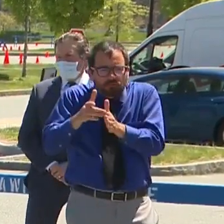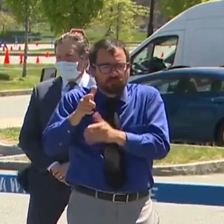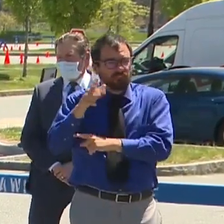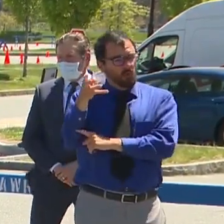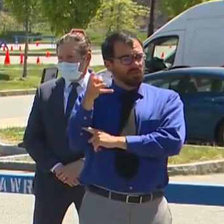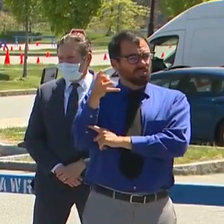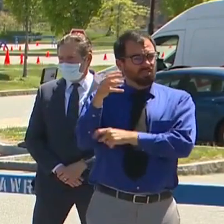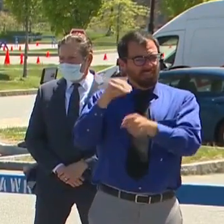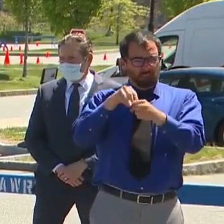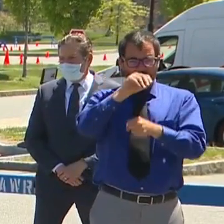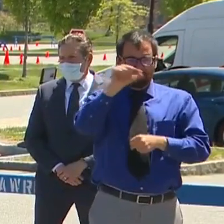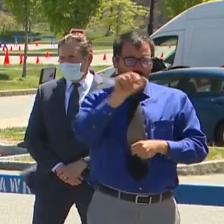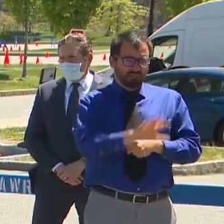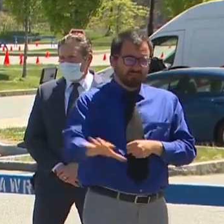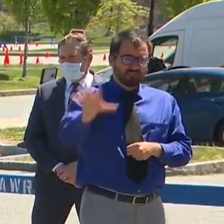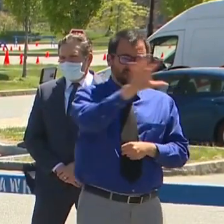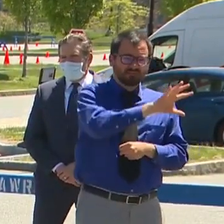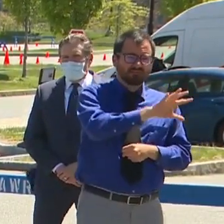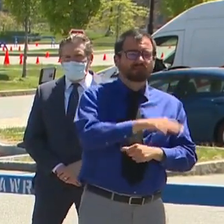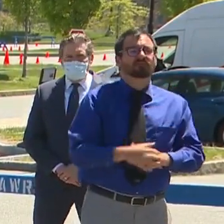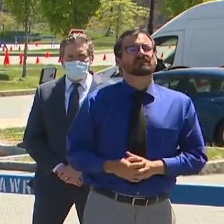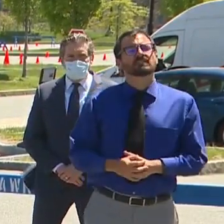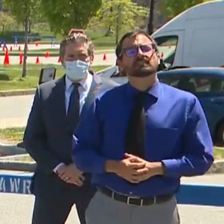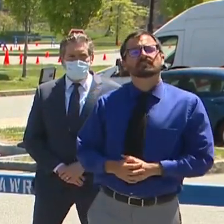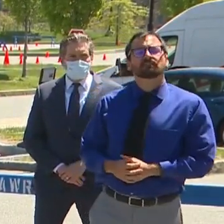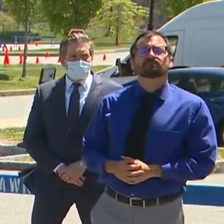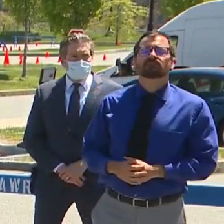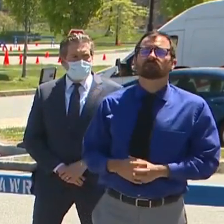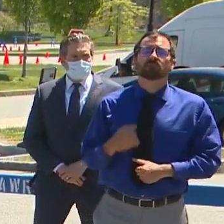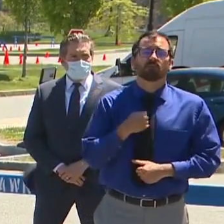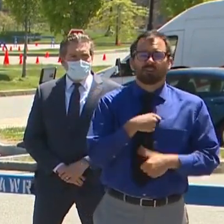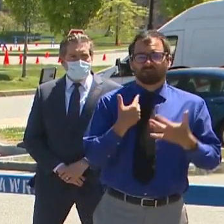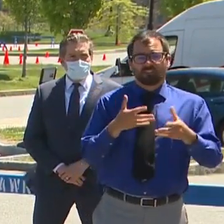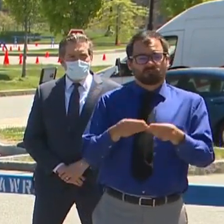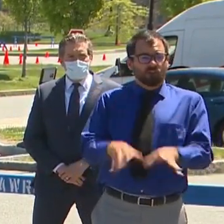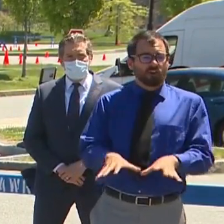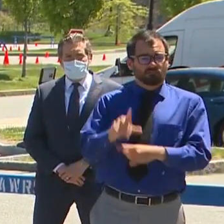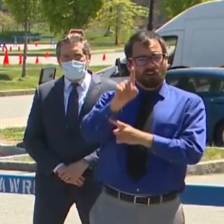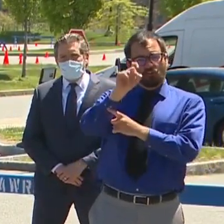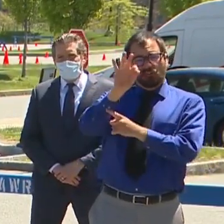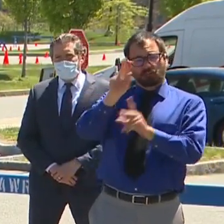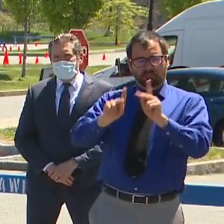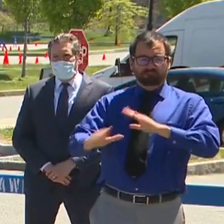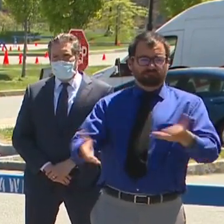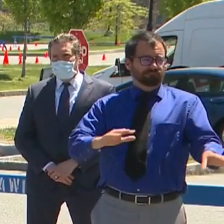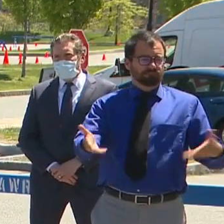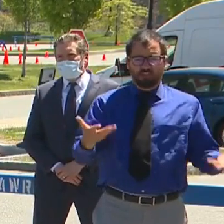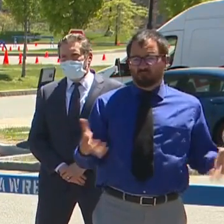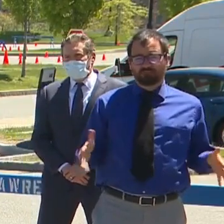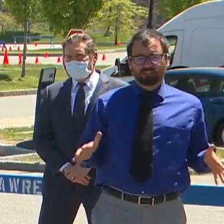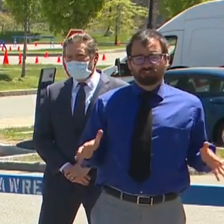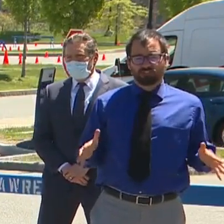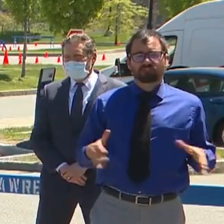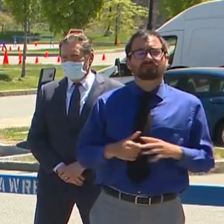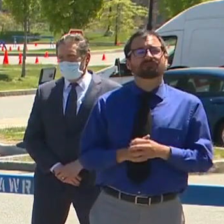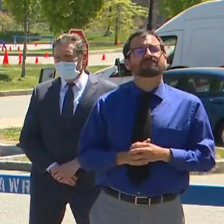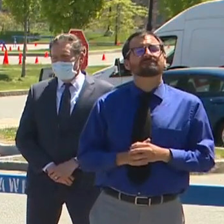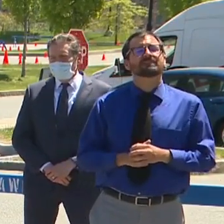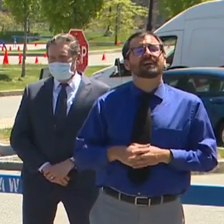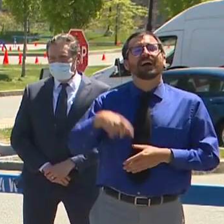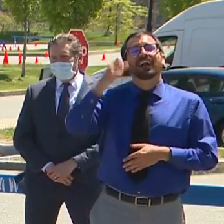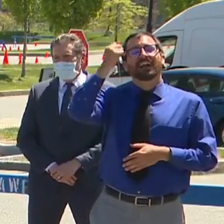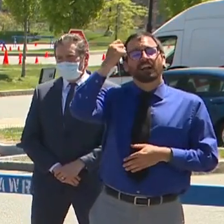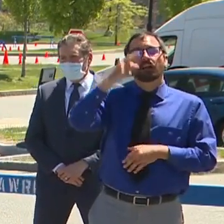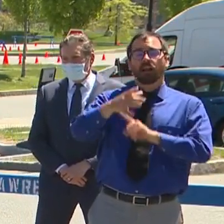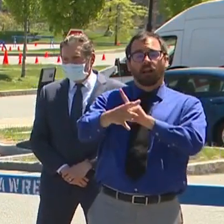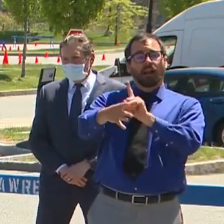lost 109 residents to this awful virus. The actual number of residents, though, we know is higher than that, something that